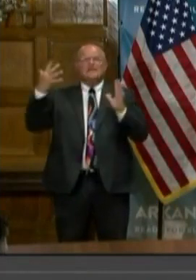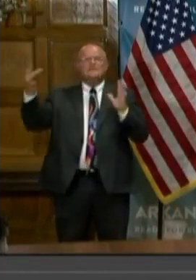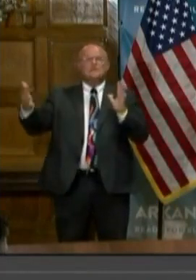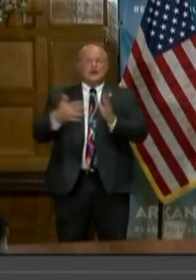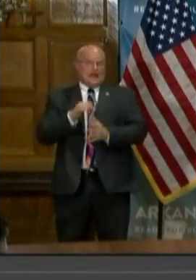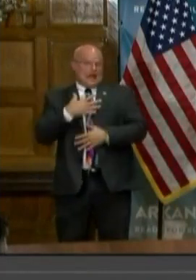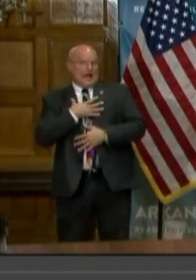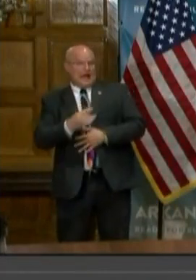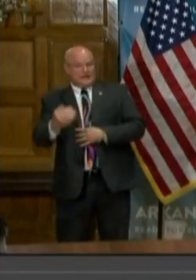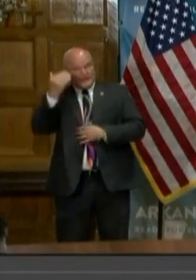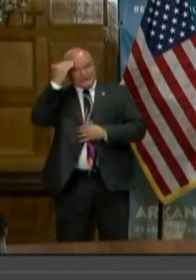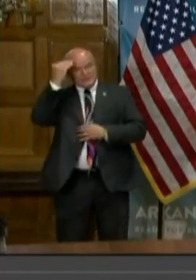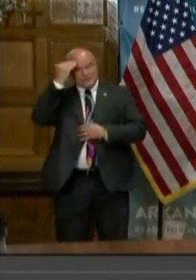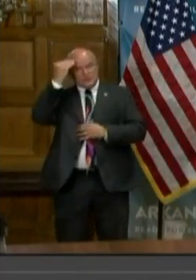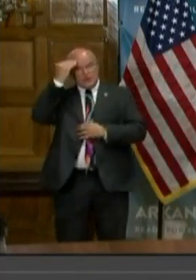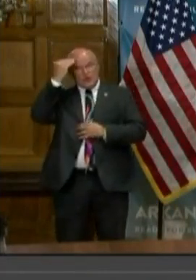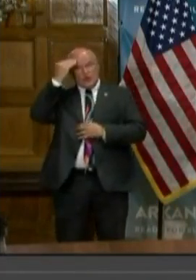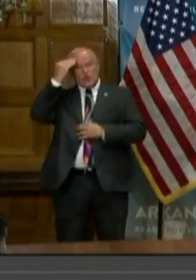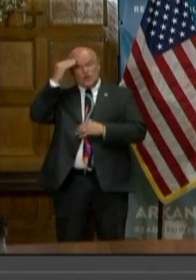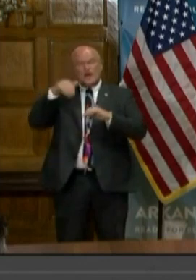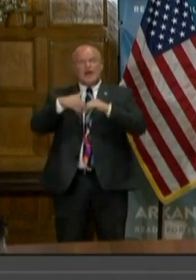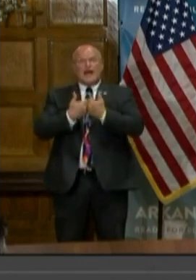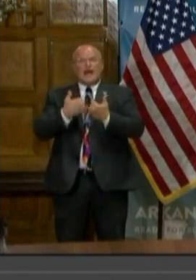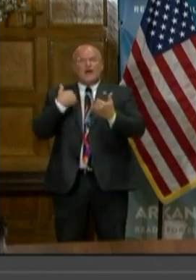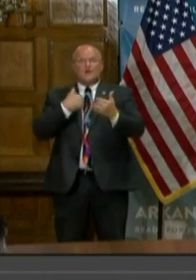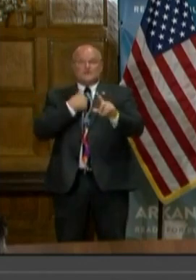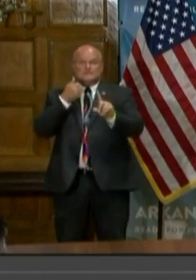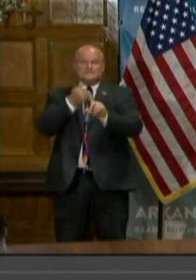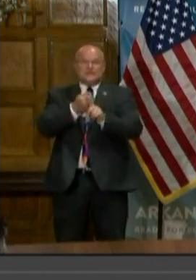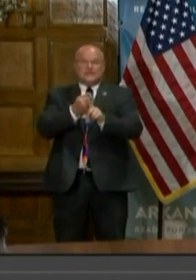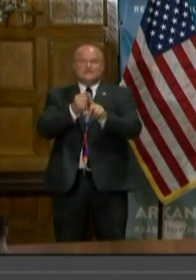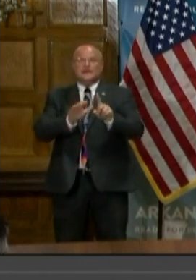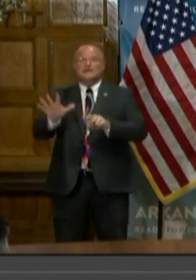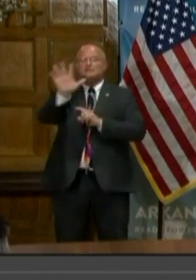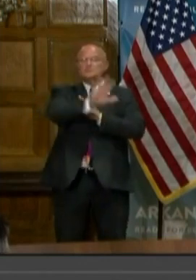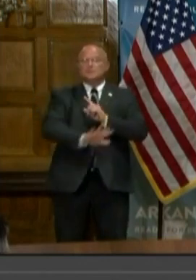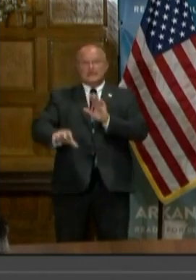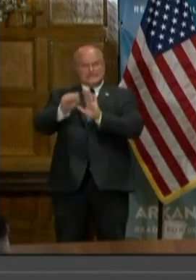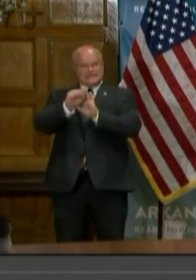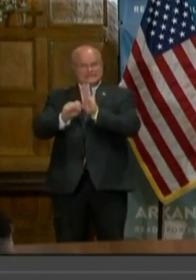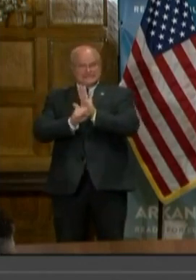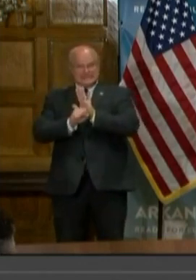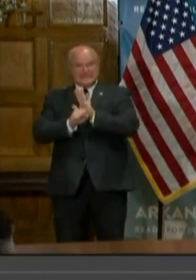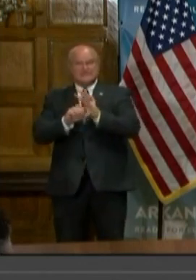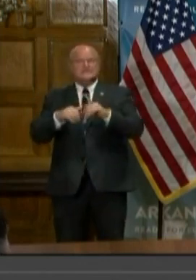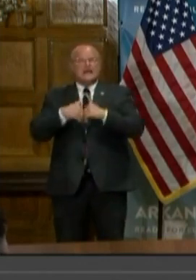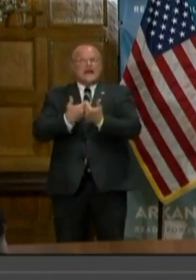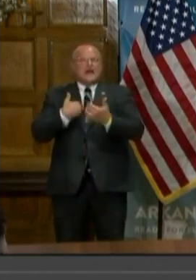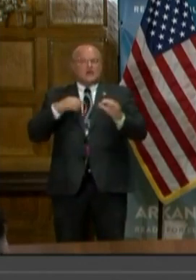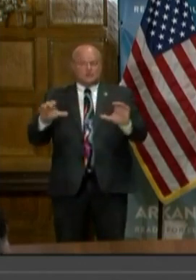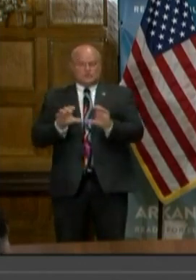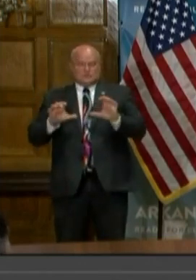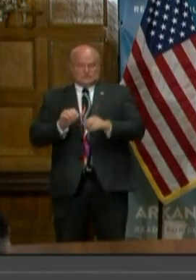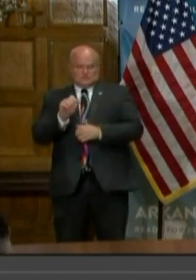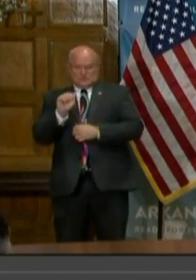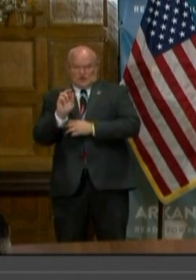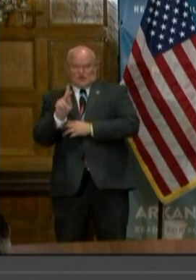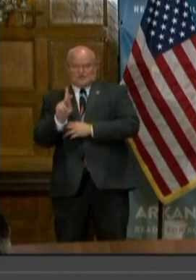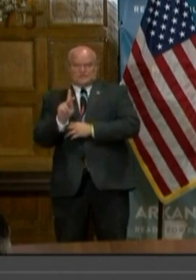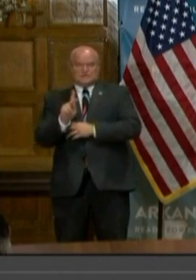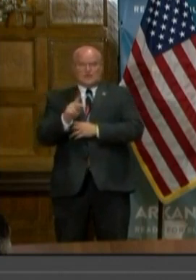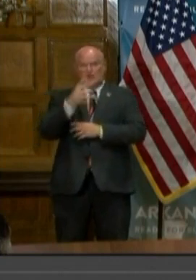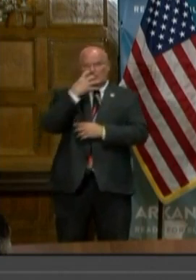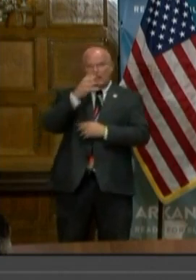while because I like to know how we're impacted by surrounding states, how are we doing, where are the